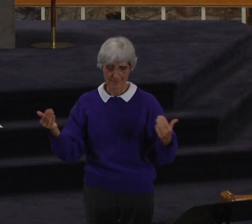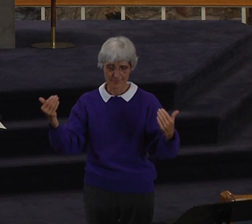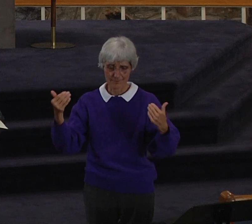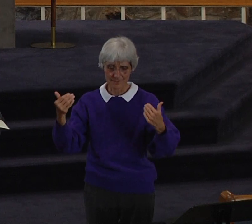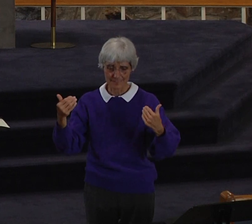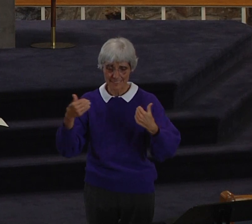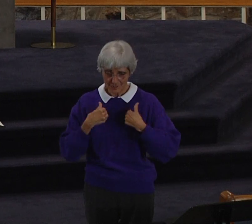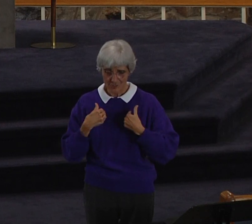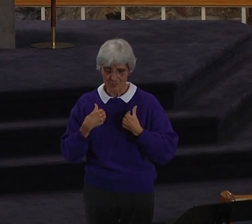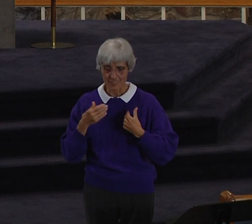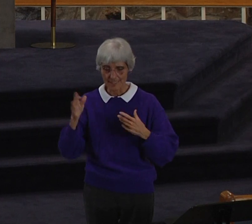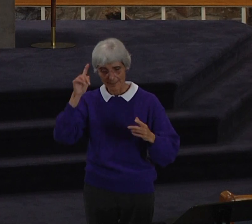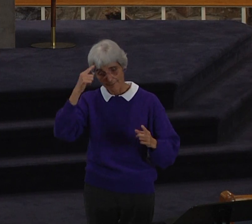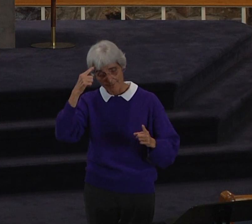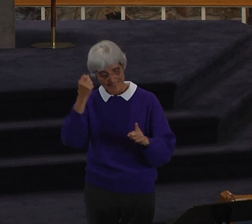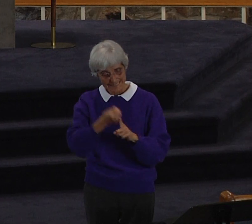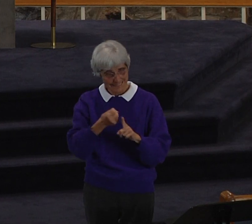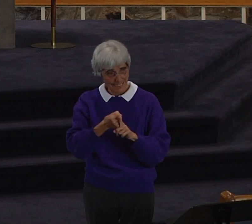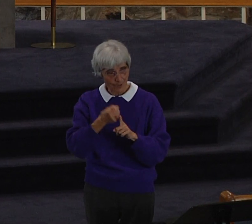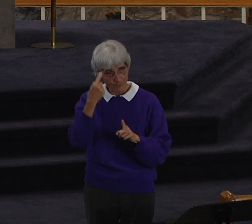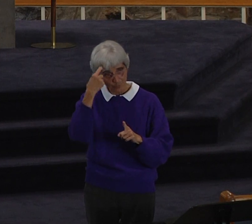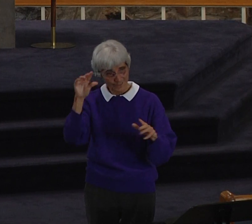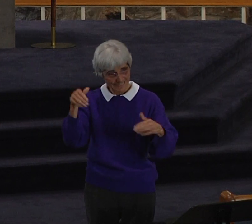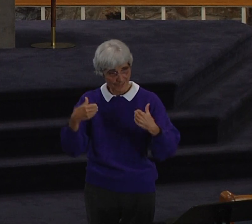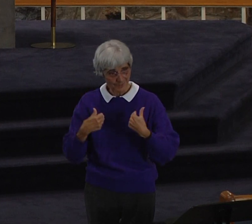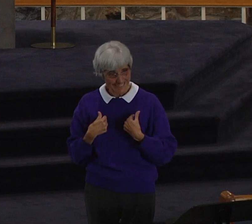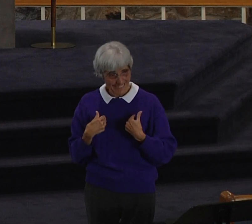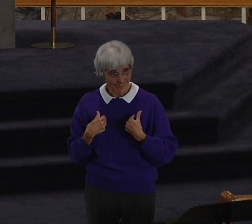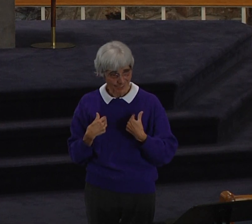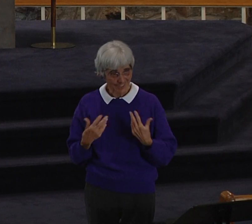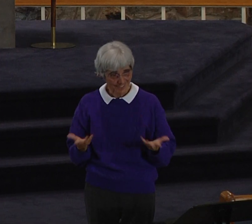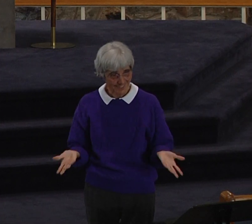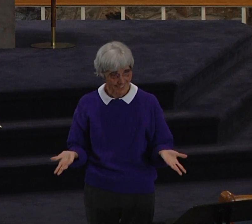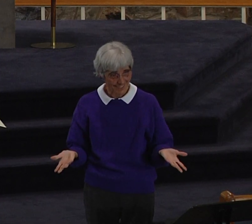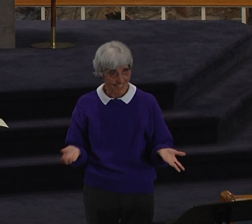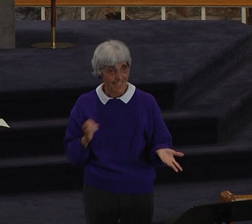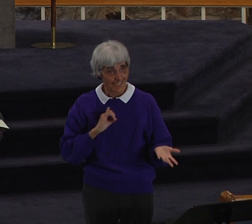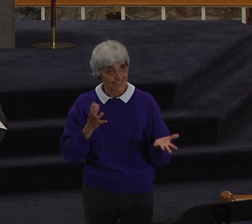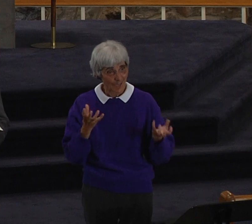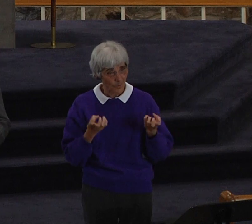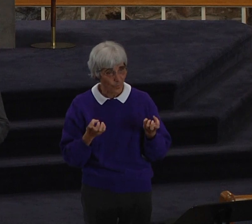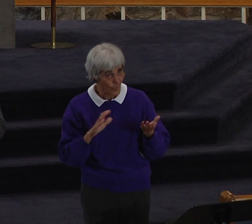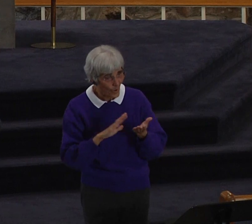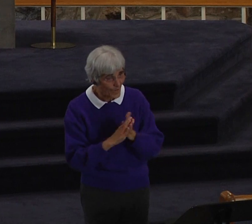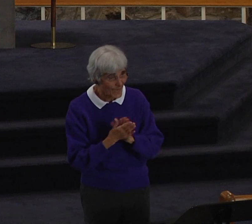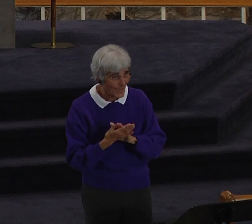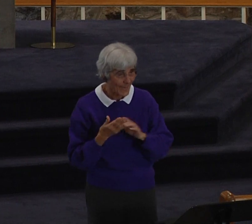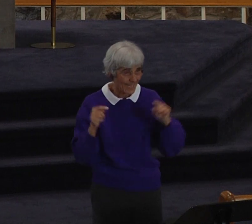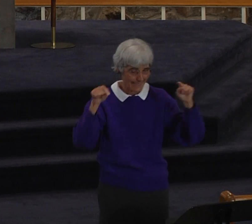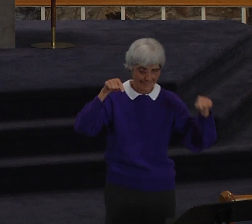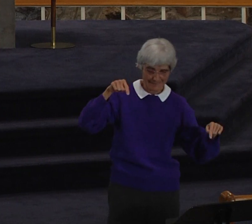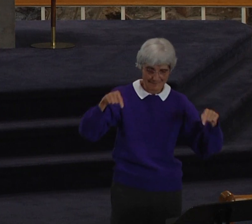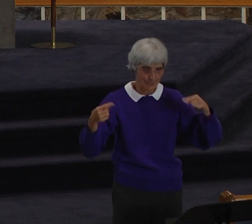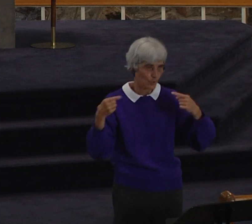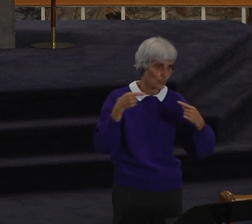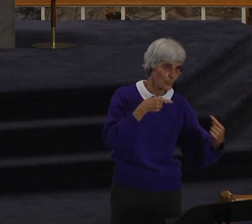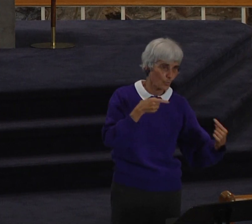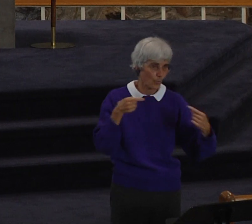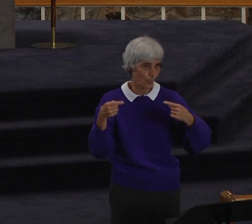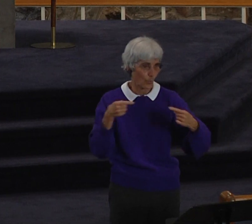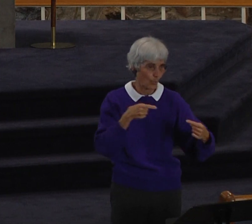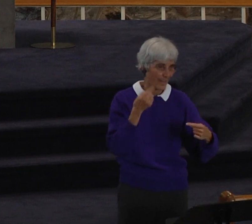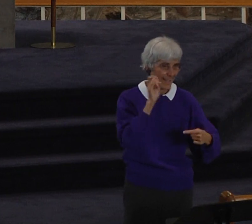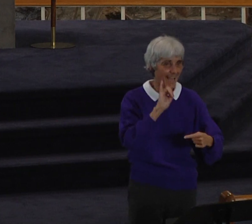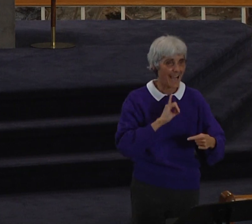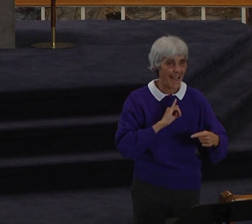self-centered. As we want to be up against the reality of as we are, I